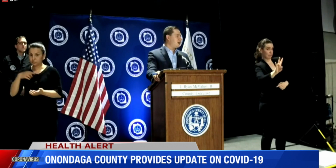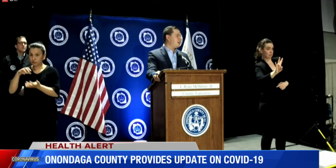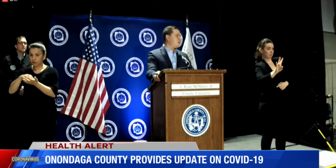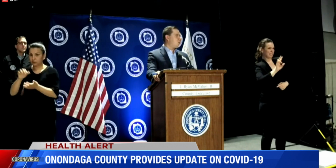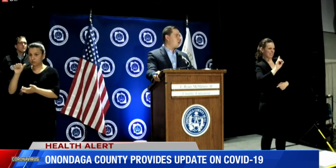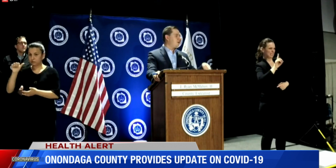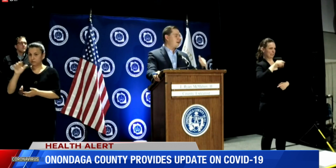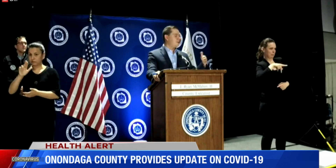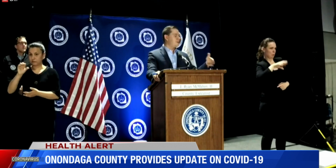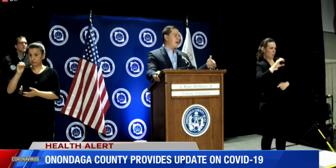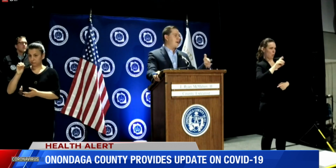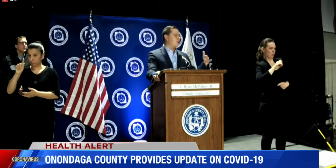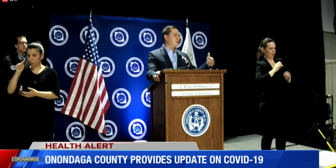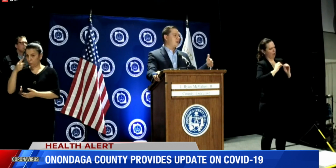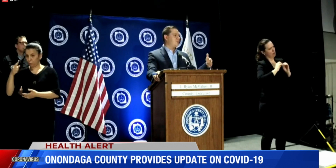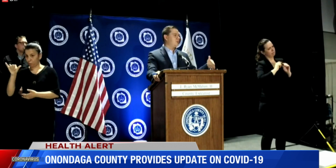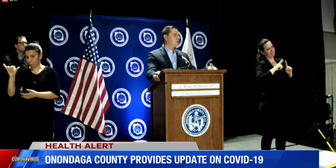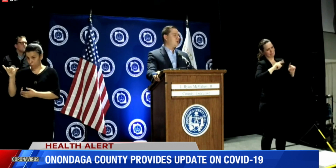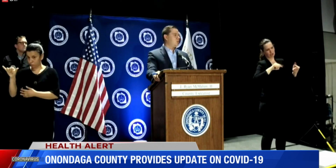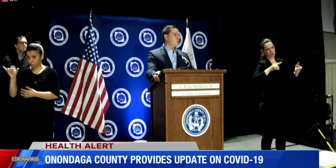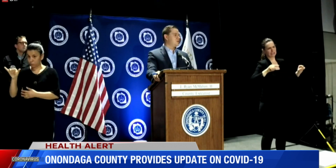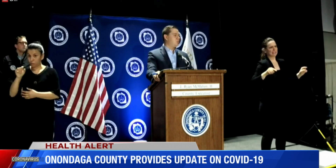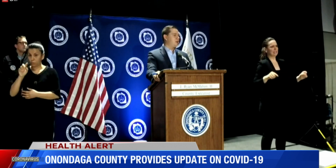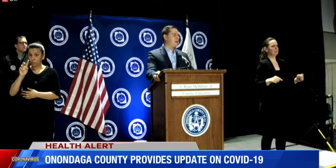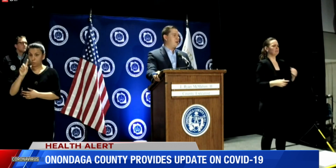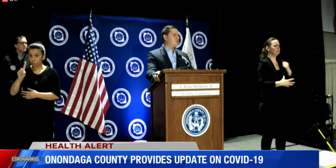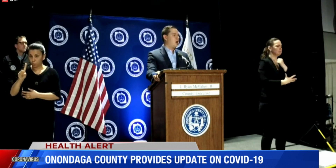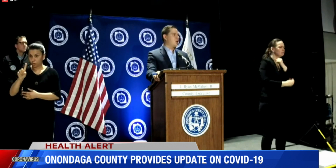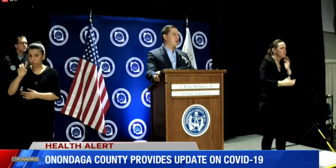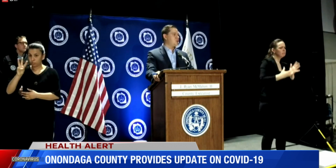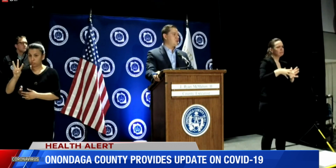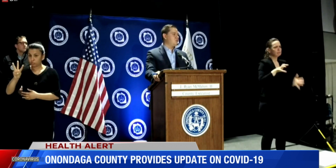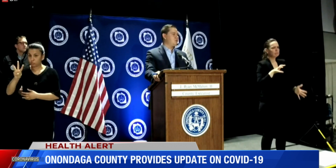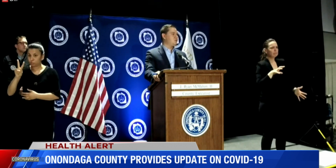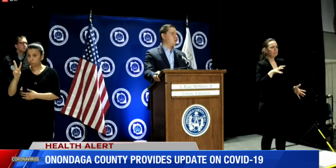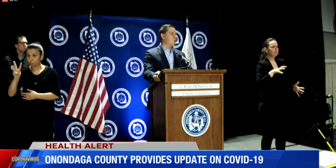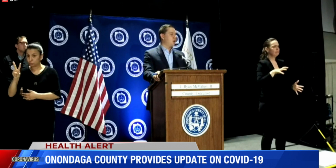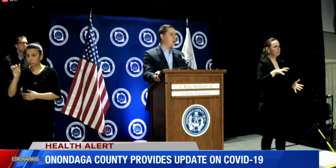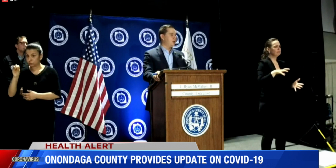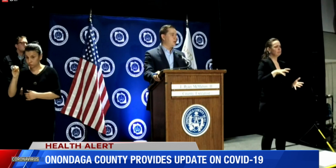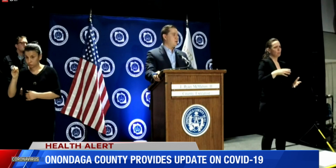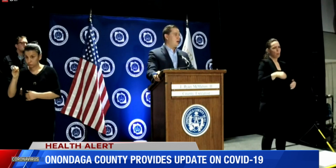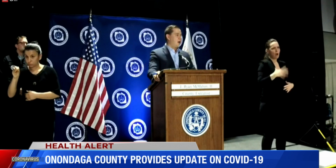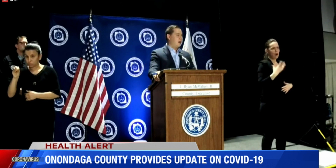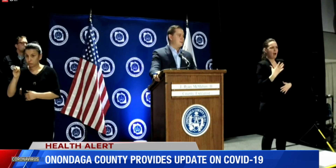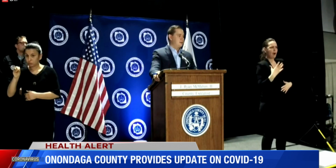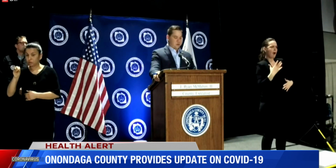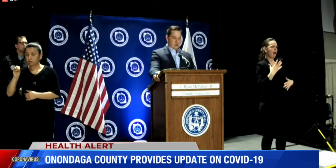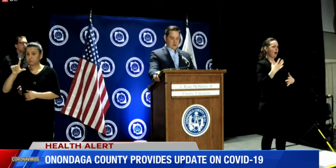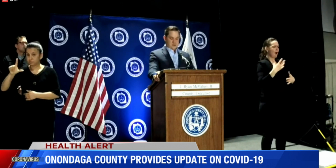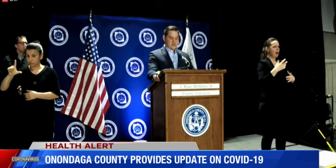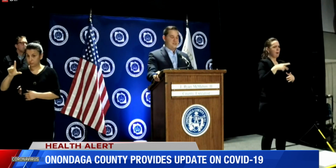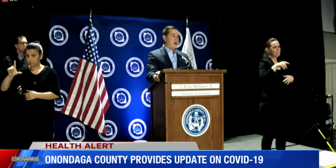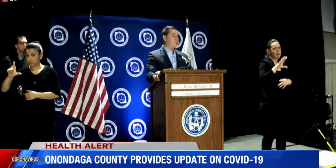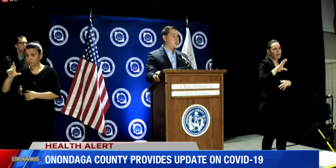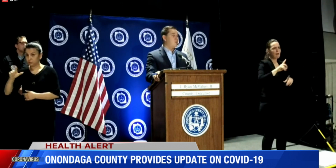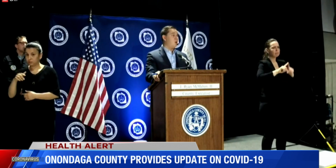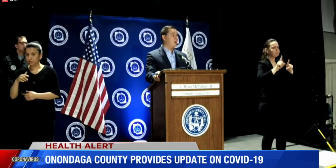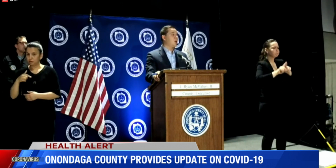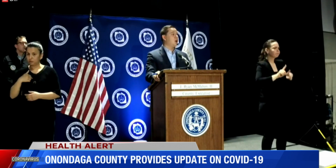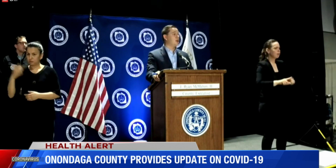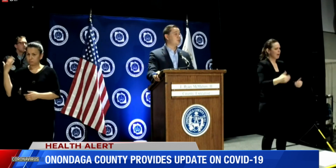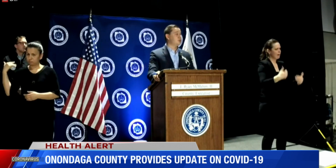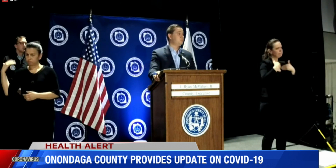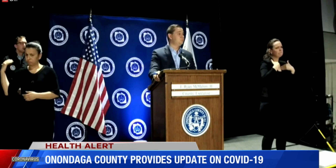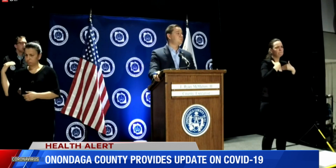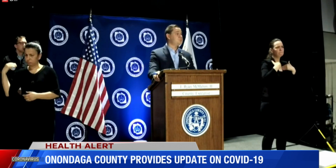we're trying to get more data related to what's the breakdown of Caucasian versus minority. I can tell you out of our 6 deaths, they've all